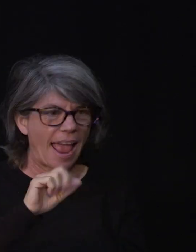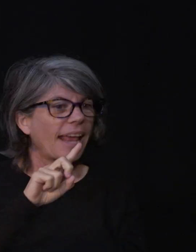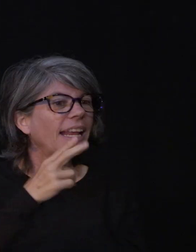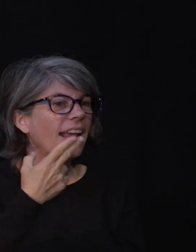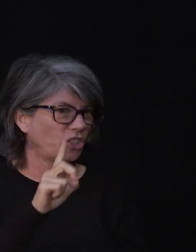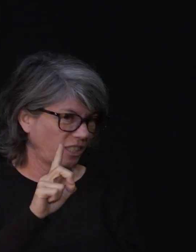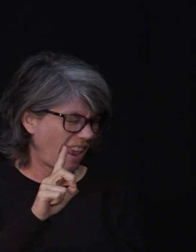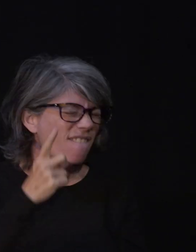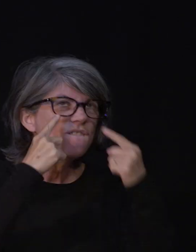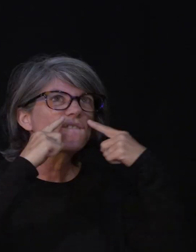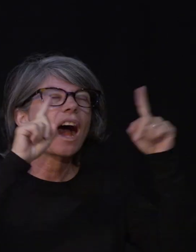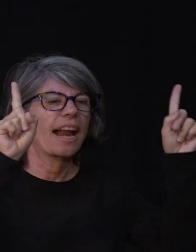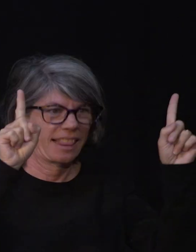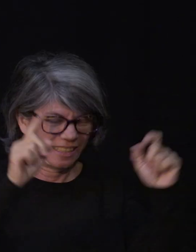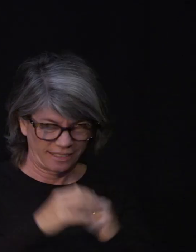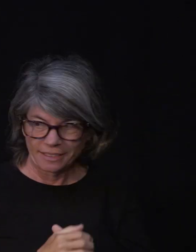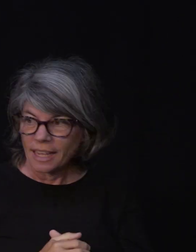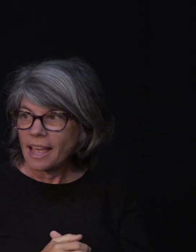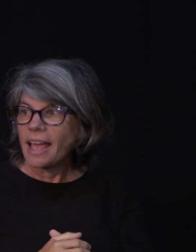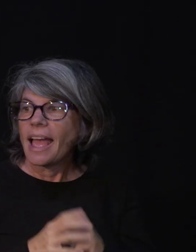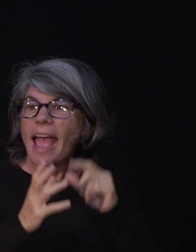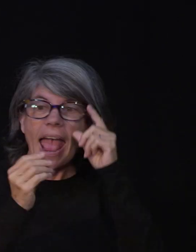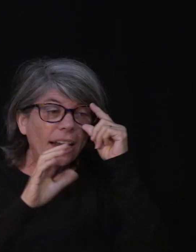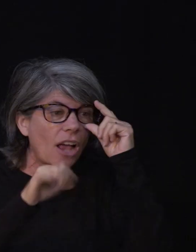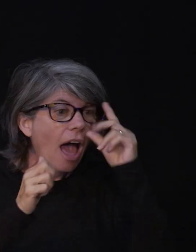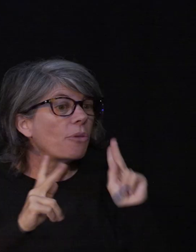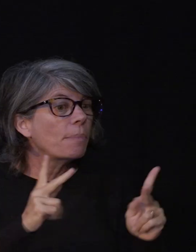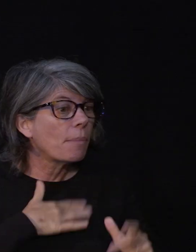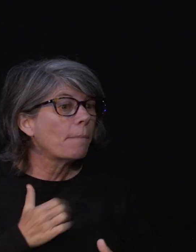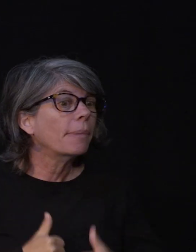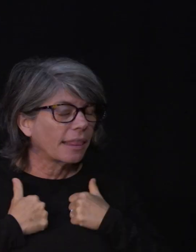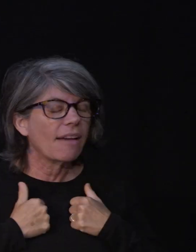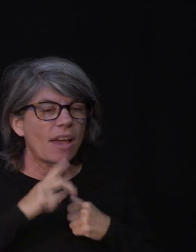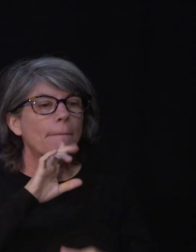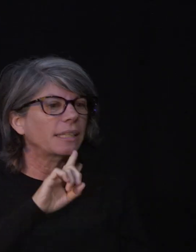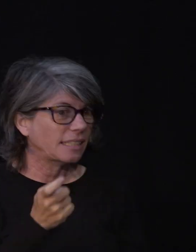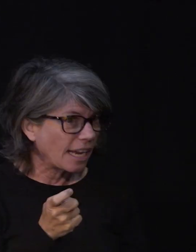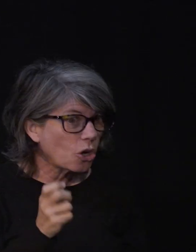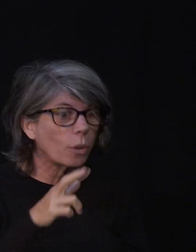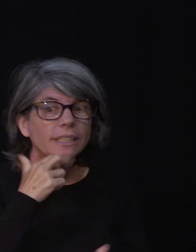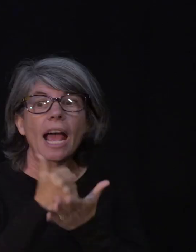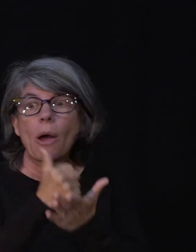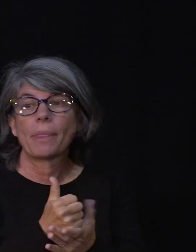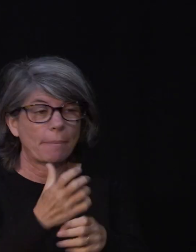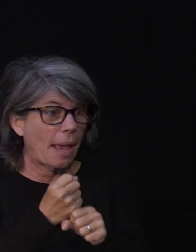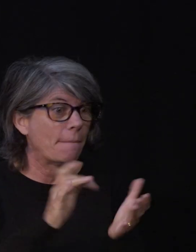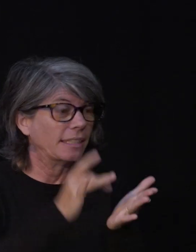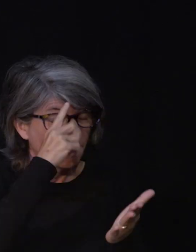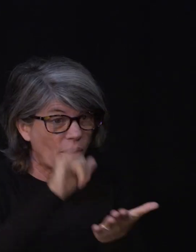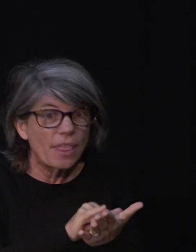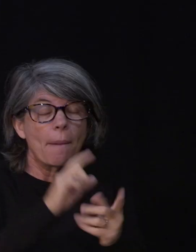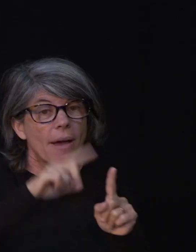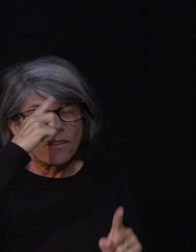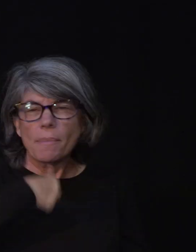ADHD. Finally, and other people in my life had been diagnosed, and I helped them get medicine for it and everything. But